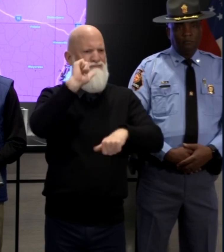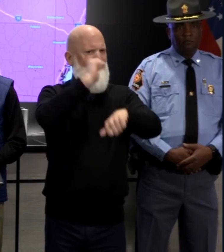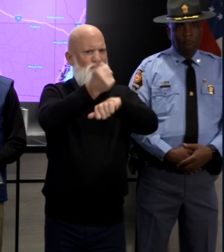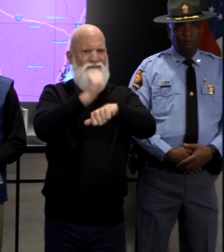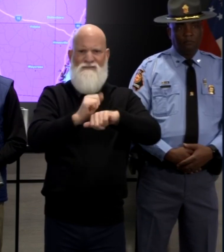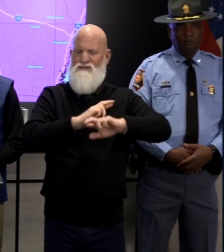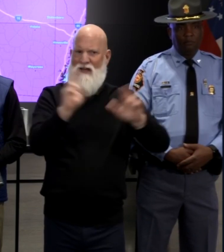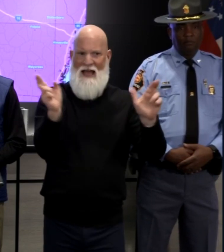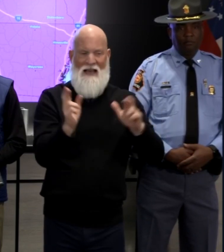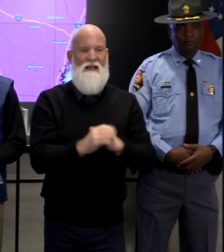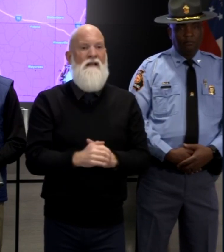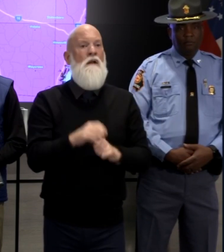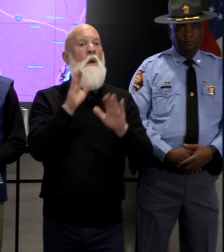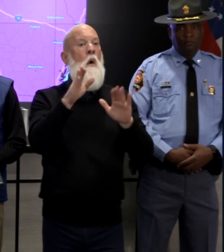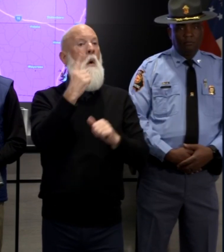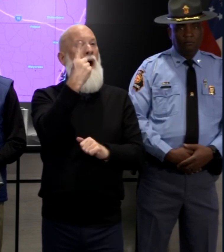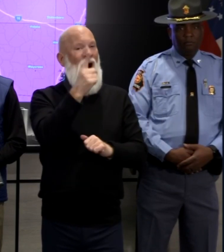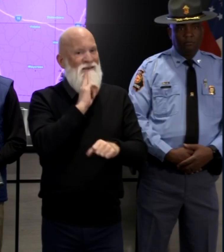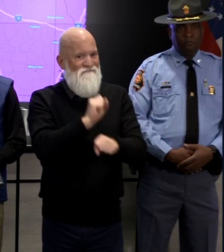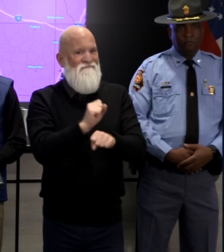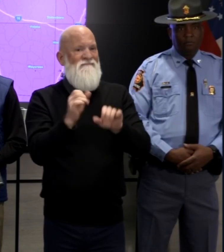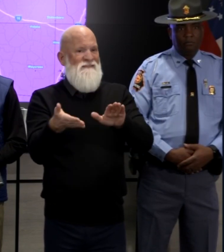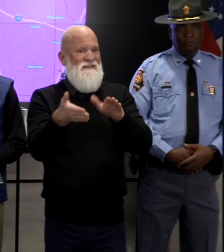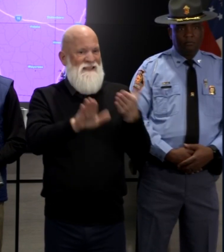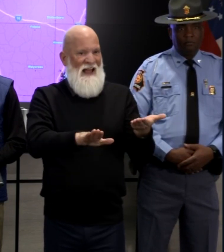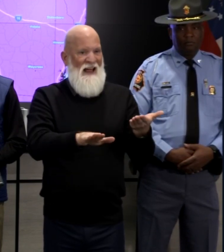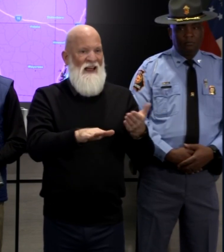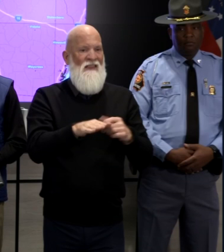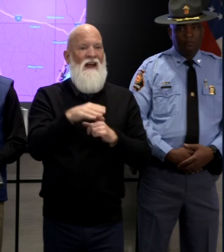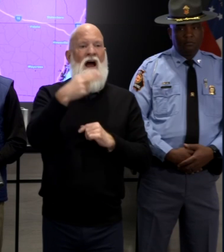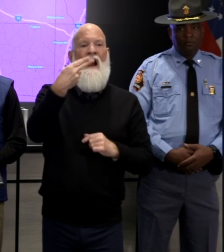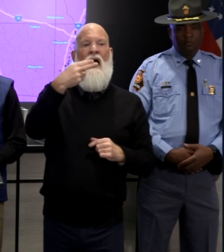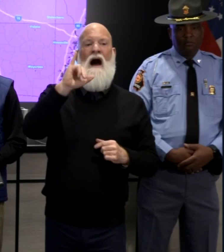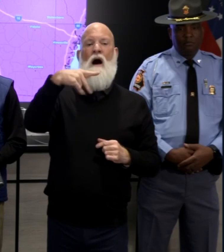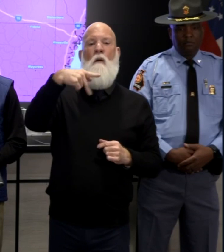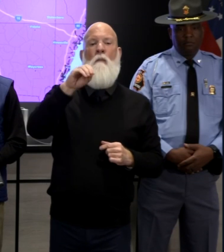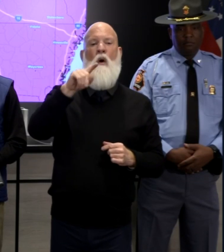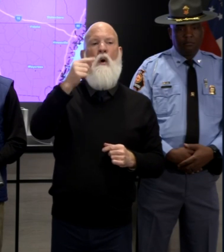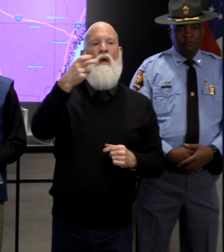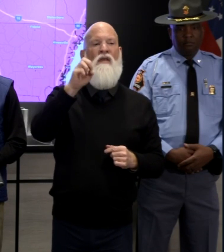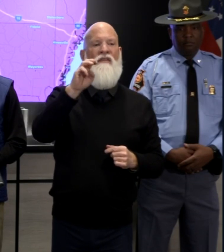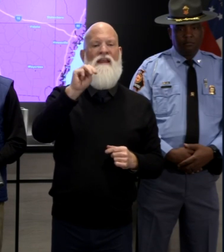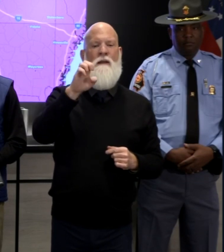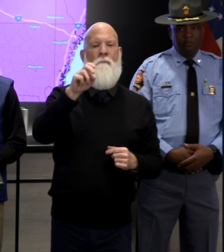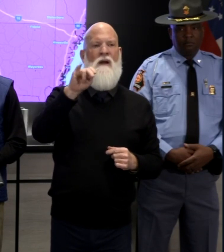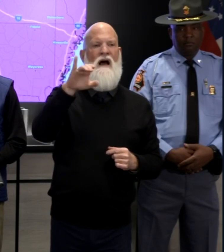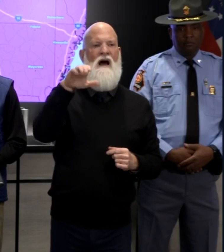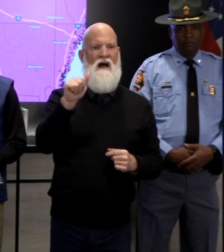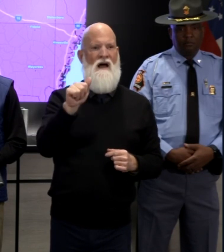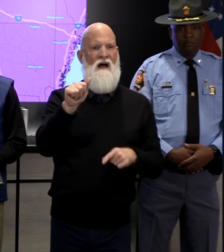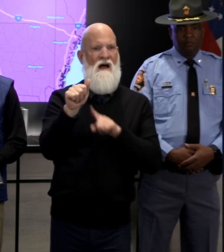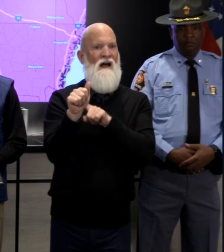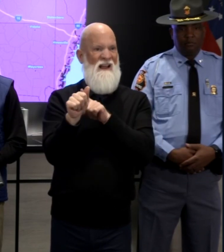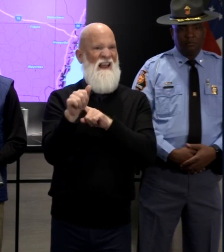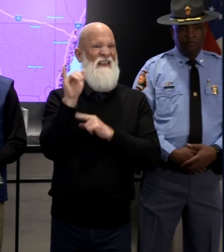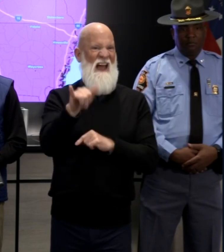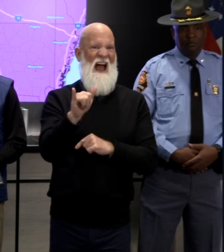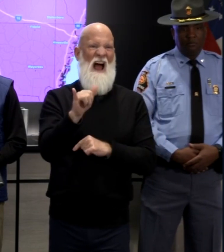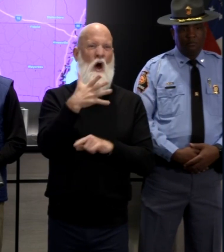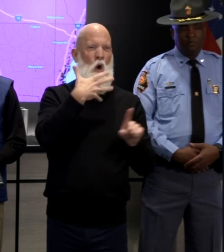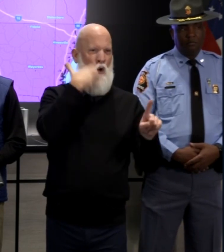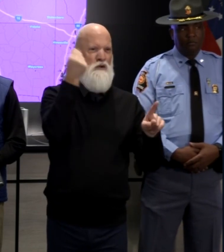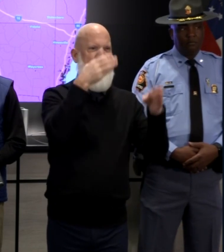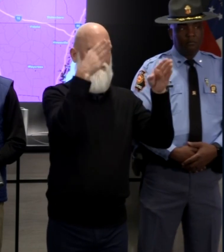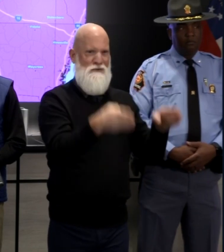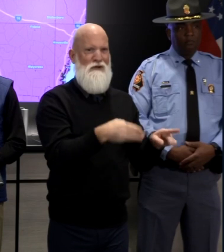a critical needs patient that got outside last night. Unfortunately for that family, that's the exact situation that we're talking about.